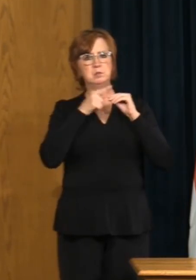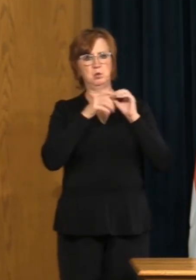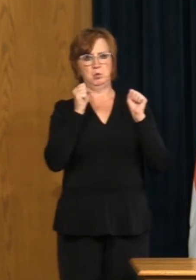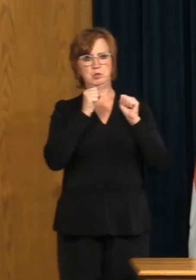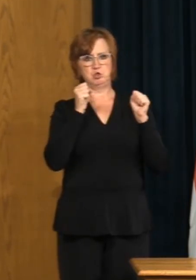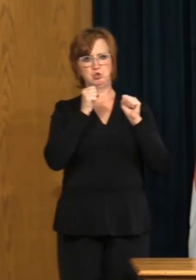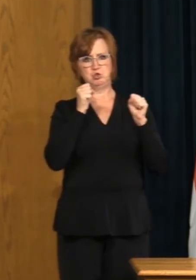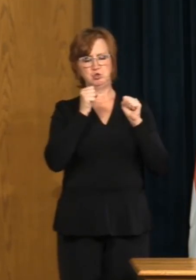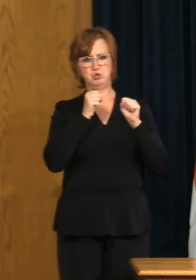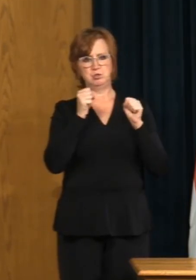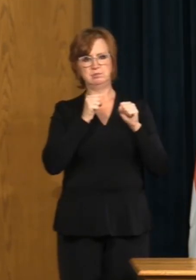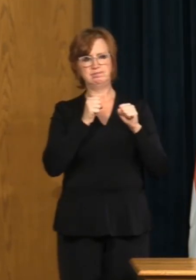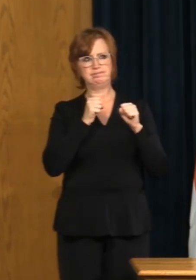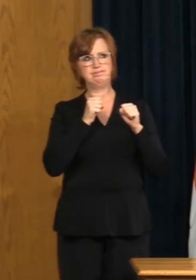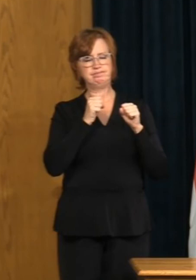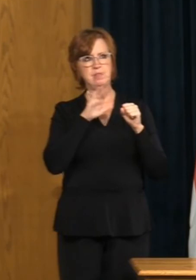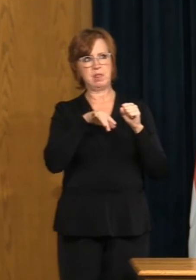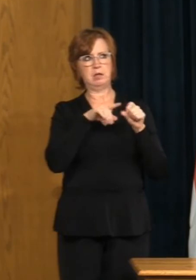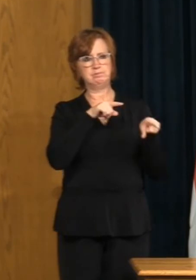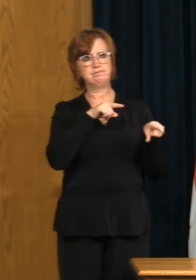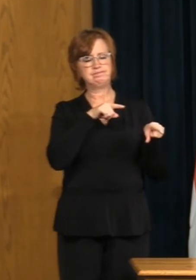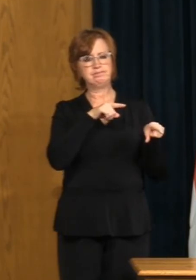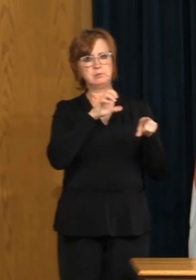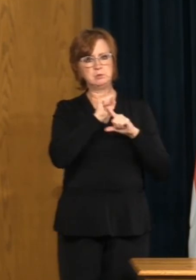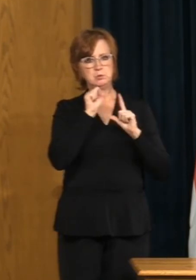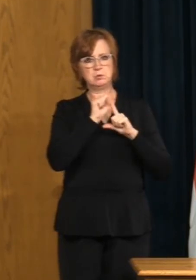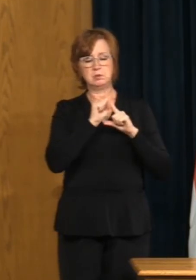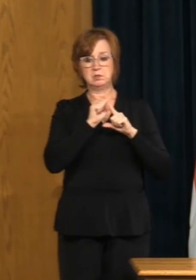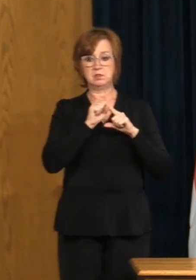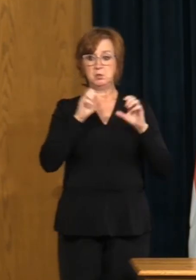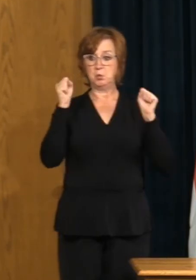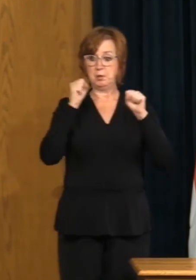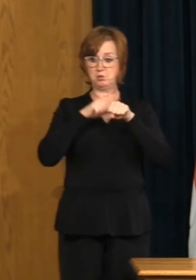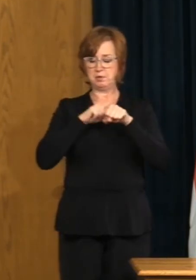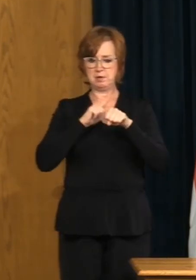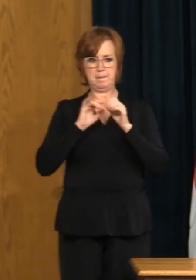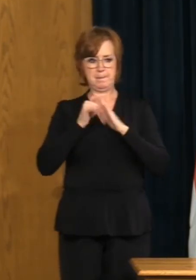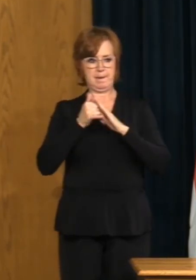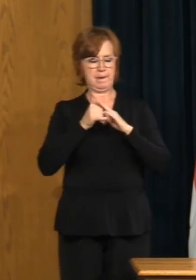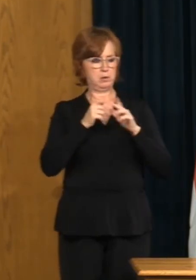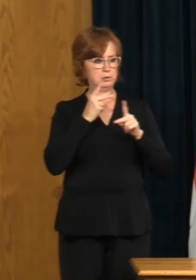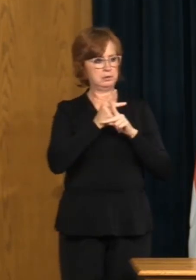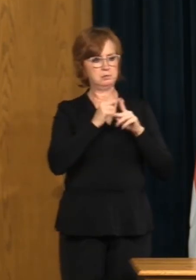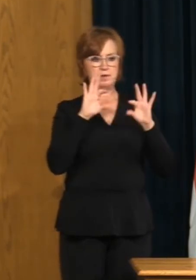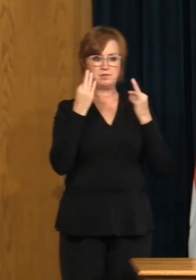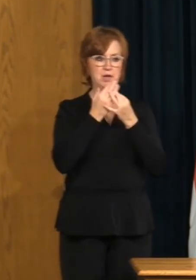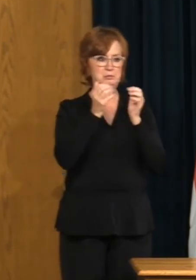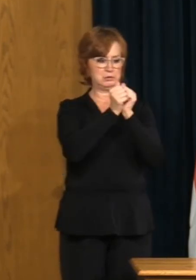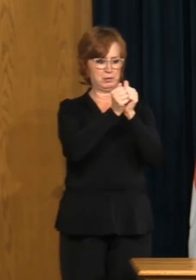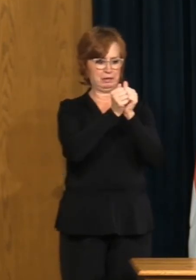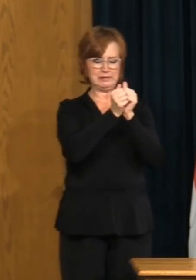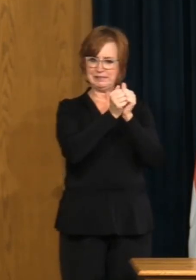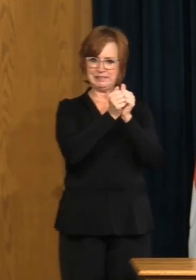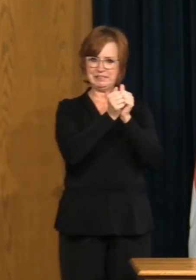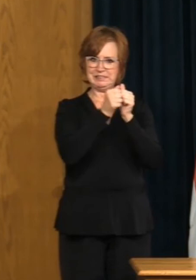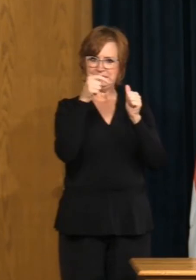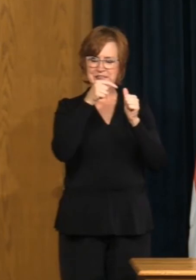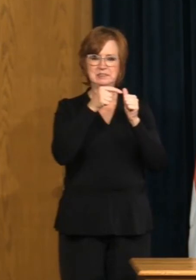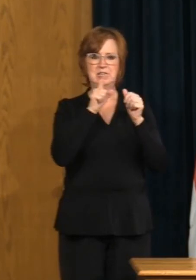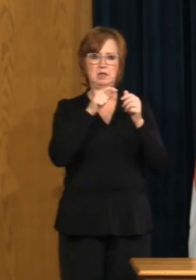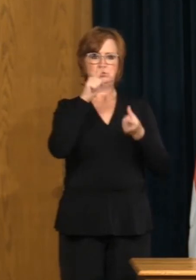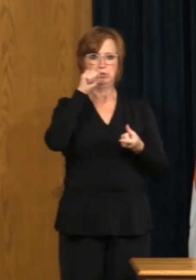keep connected, stay connected in the winter, but also be thoughtful about how do we minimize the risk of